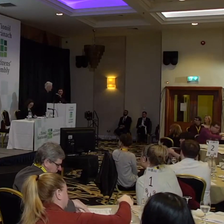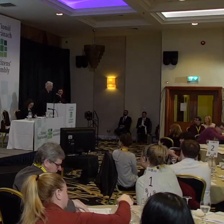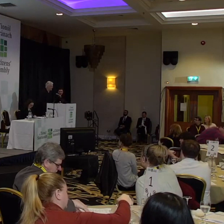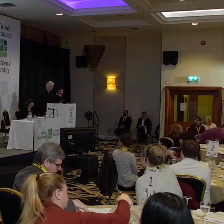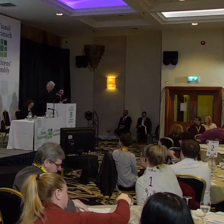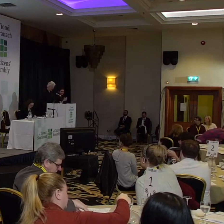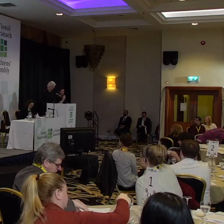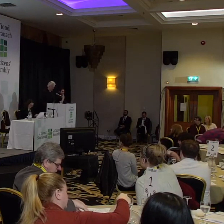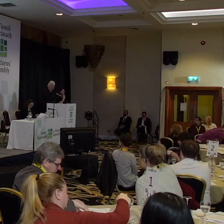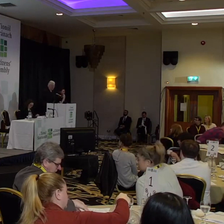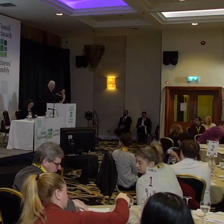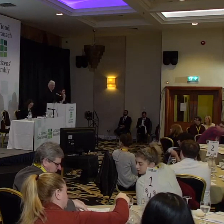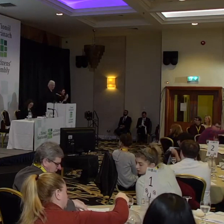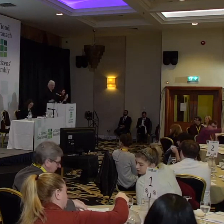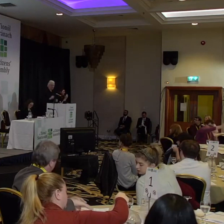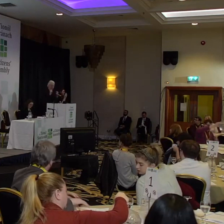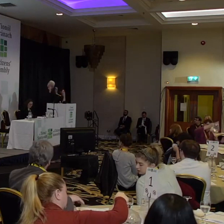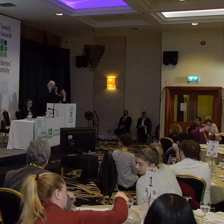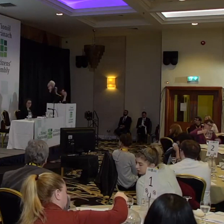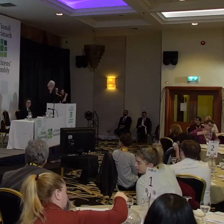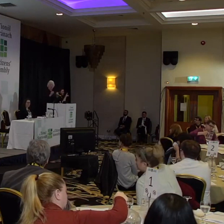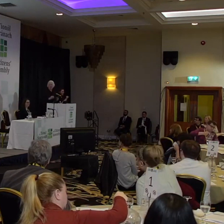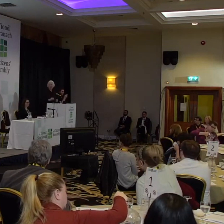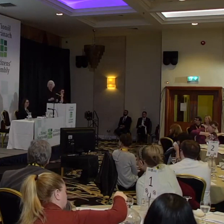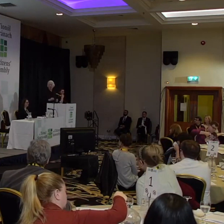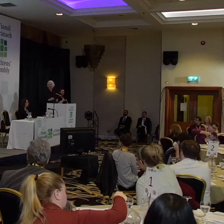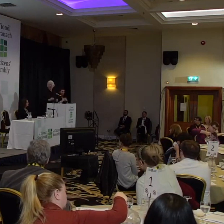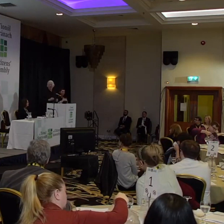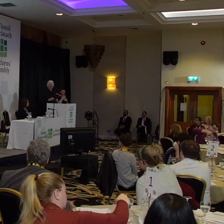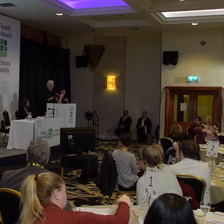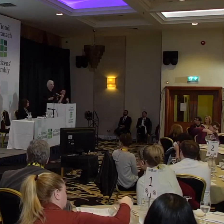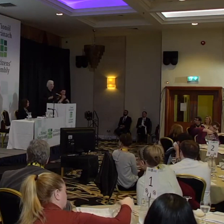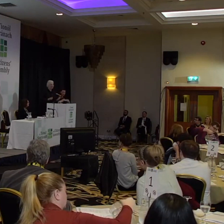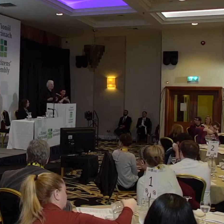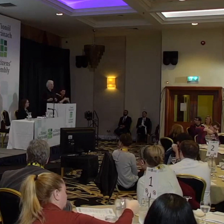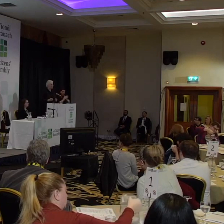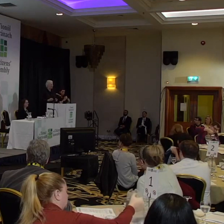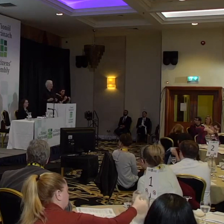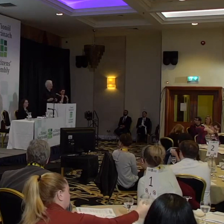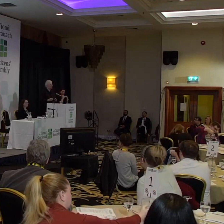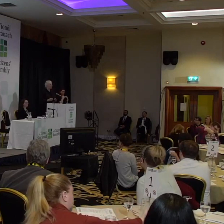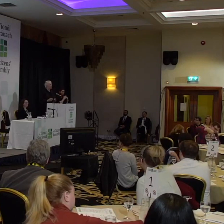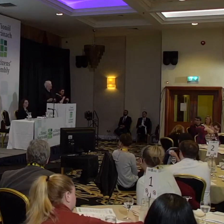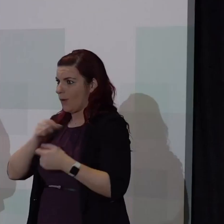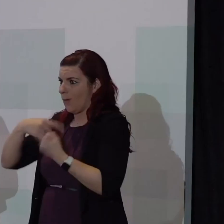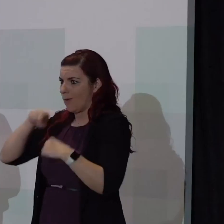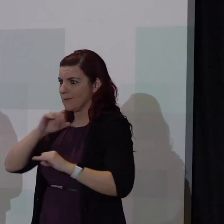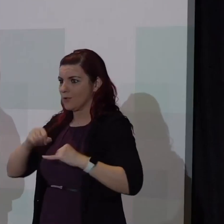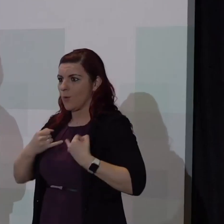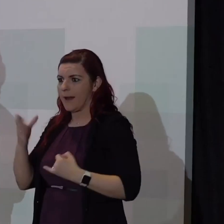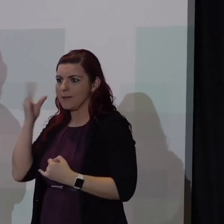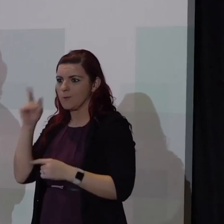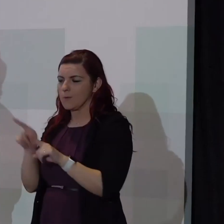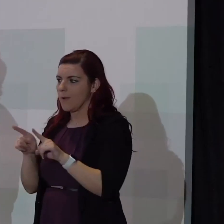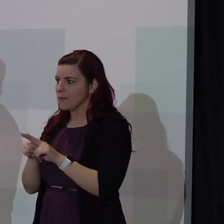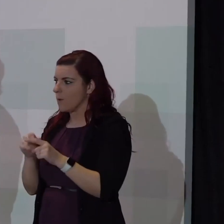Thank you very much, Professor Connolly. That was fascinating, and I know you have a lot more data that we would have enjoyed listening to. So, and